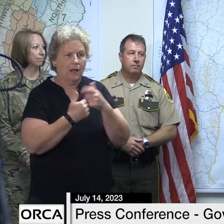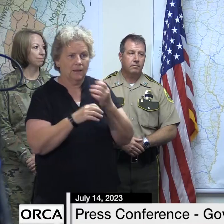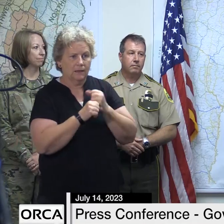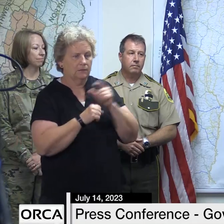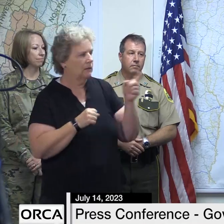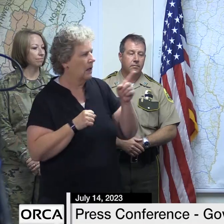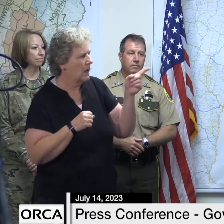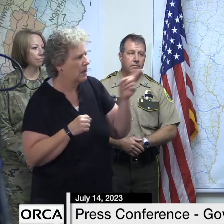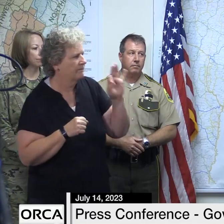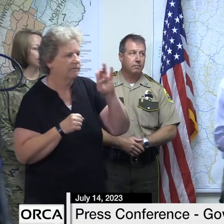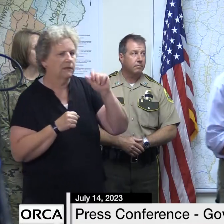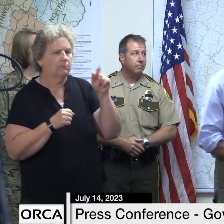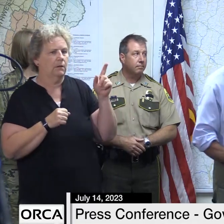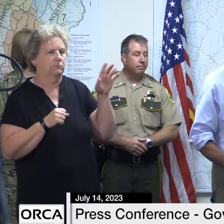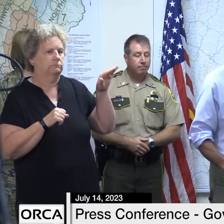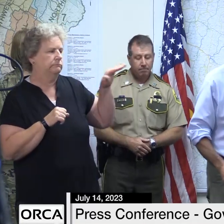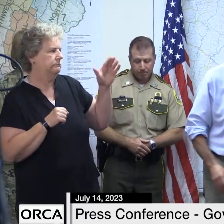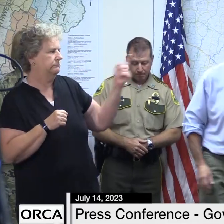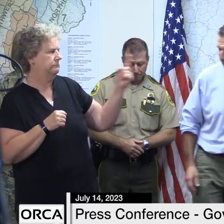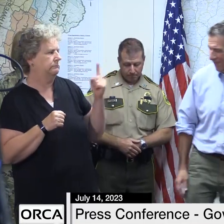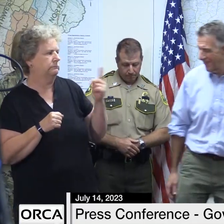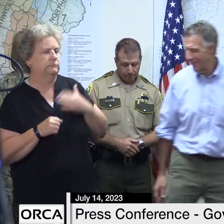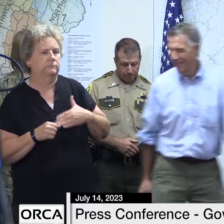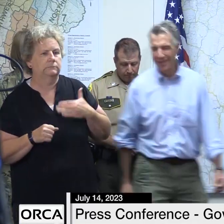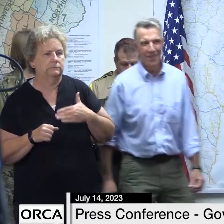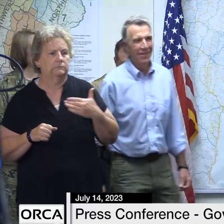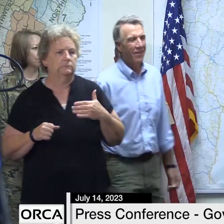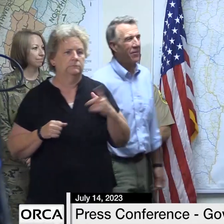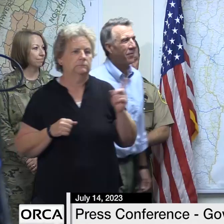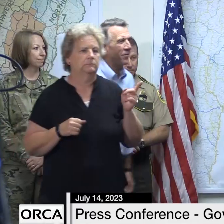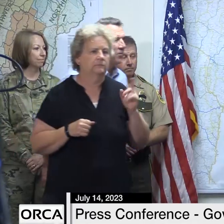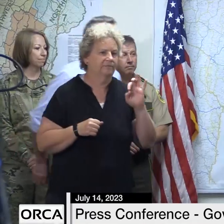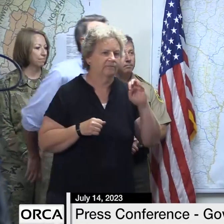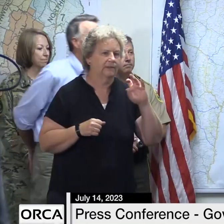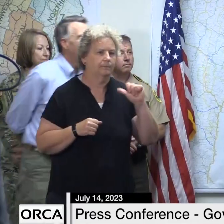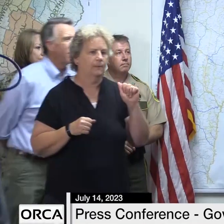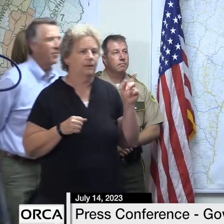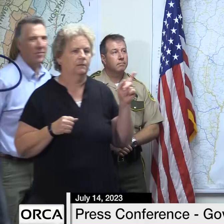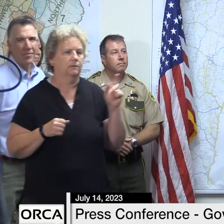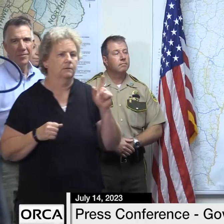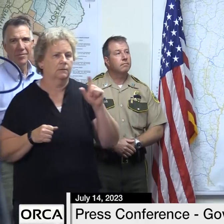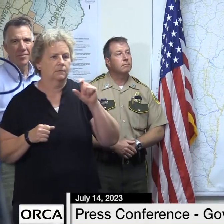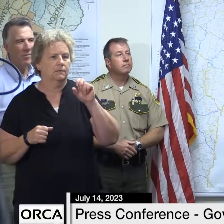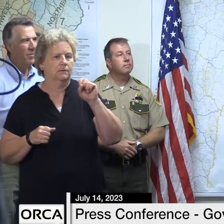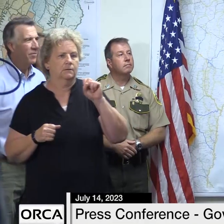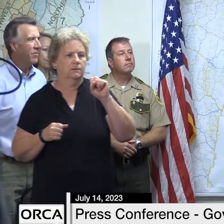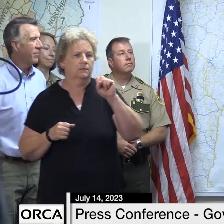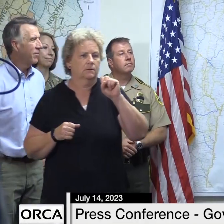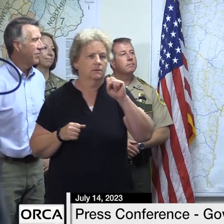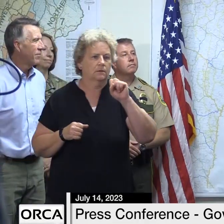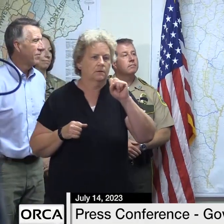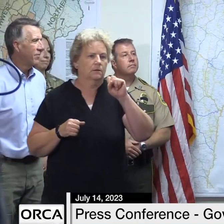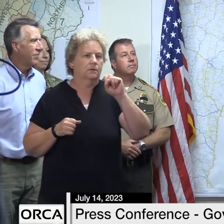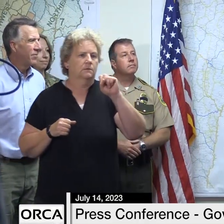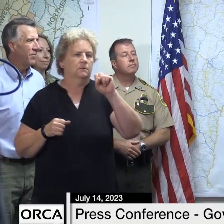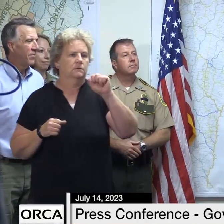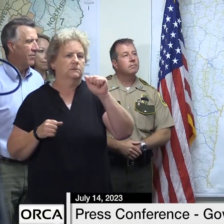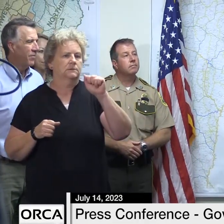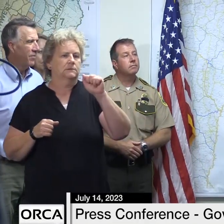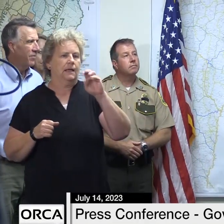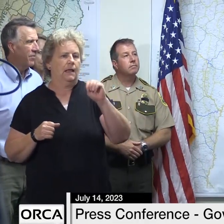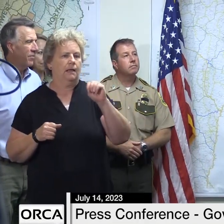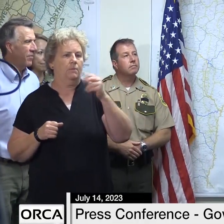that, but sure. Please come up and identify yourself. Yeah. Hi, good morning. I'm Sam Harvey. I work with FEMA on the individual assistance